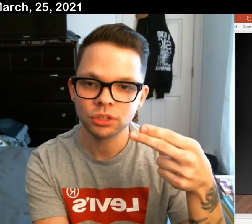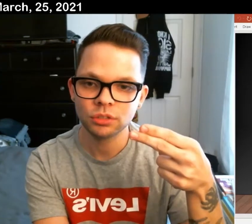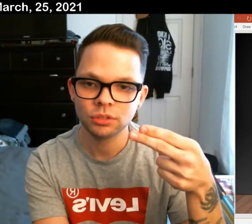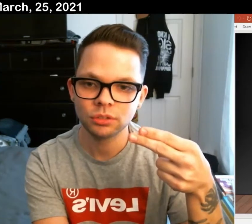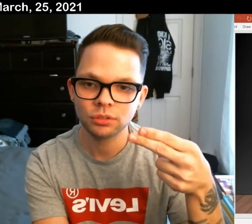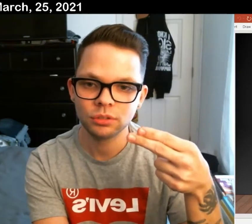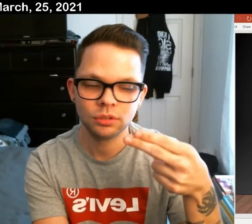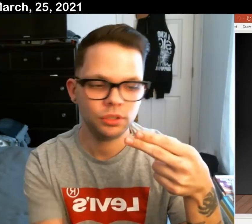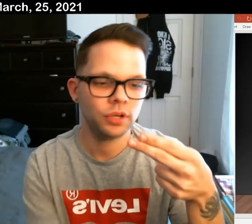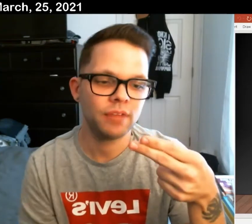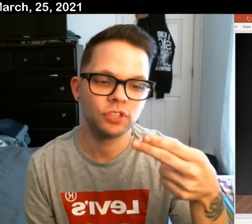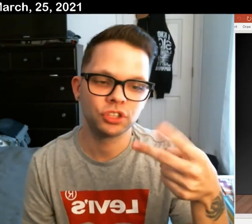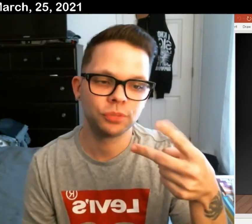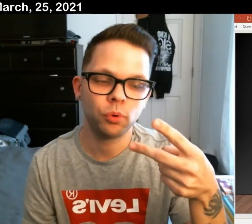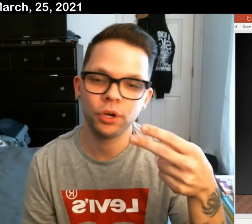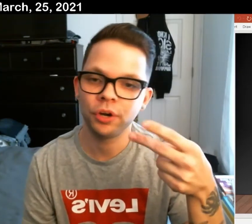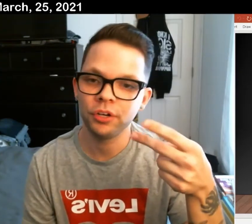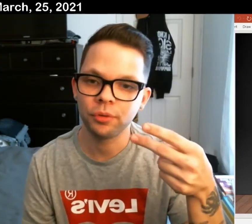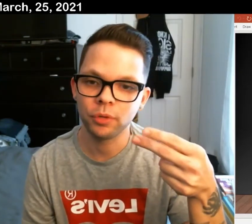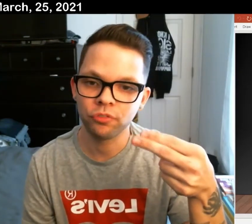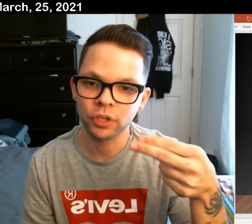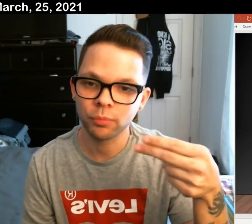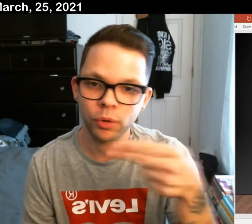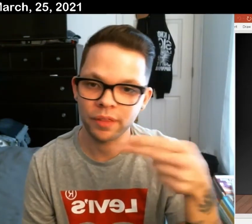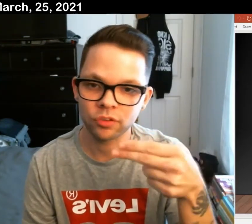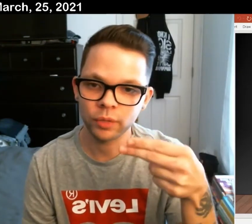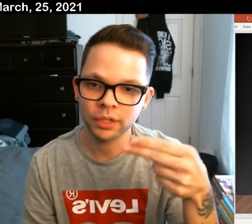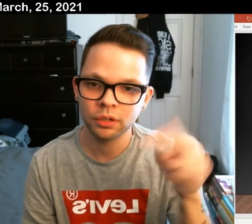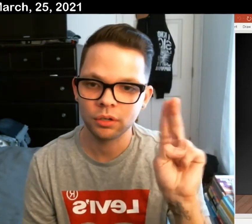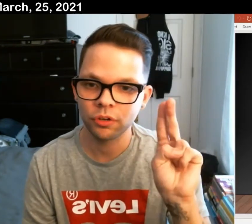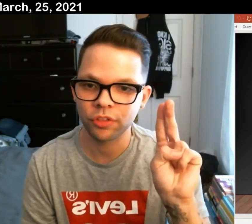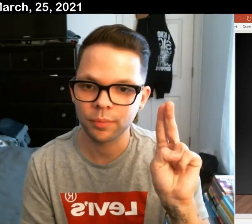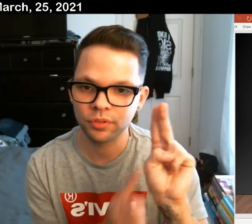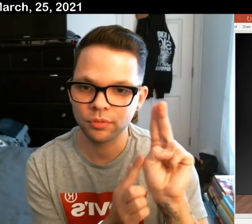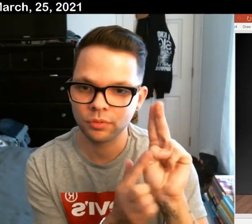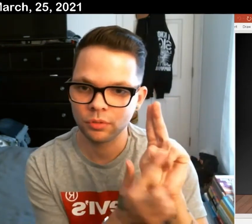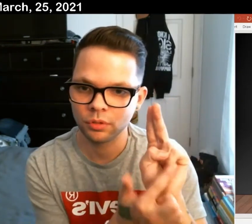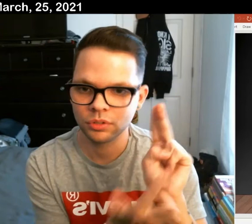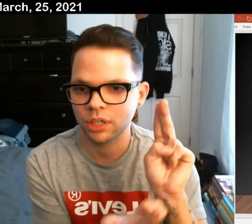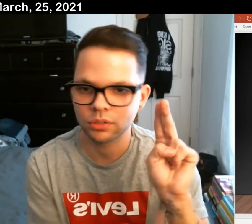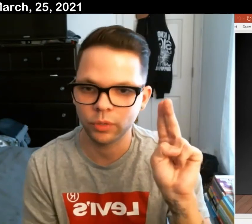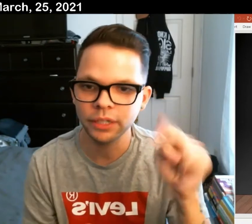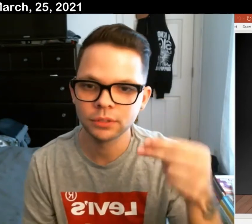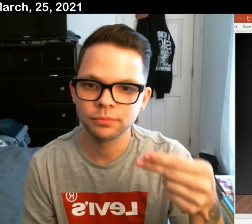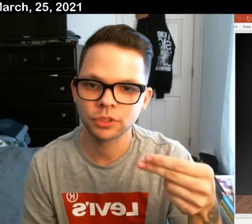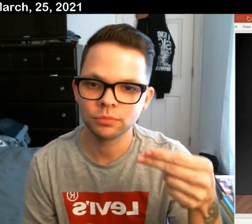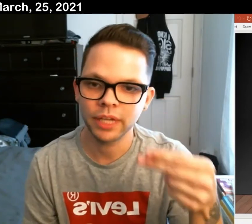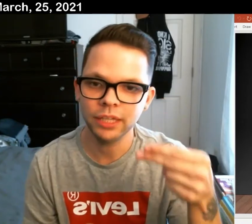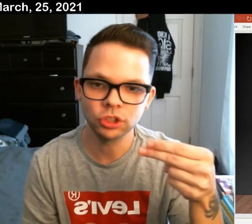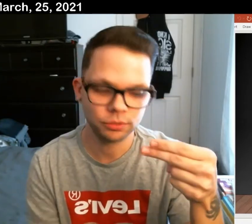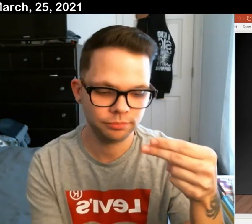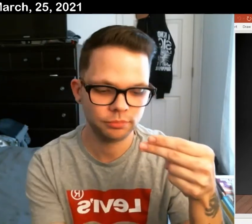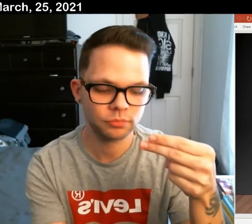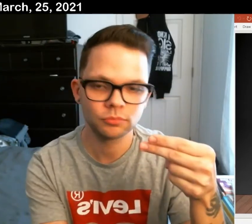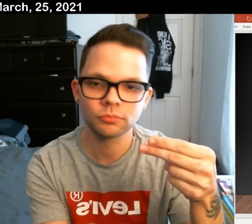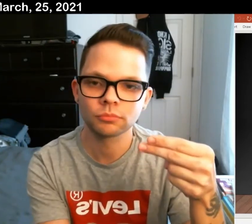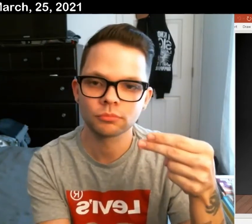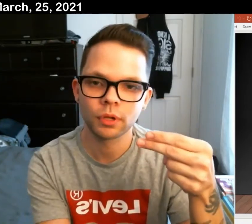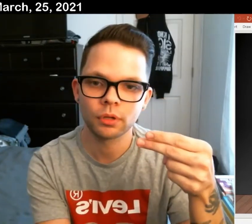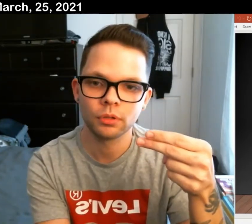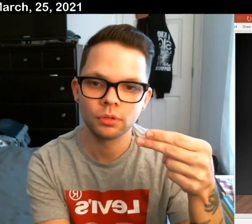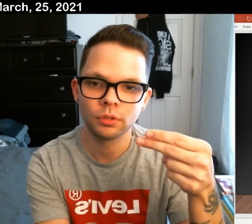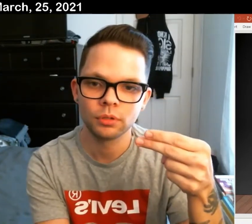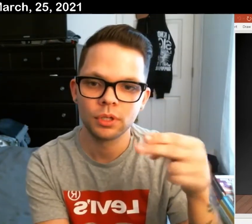H. You'll have just your pointer and your middle finger pointing this way. Your thumb is tucked away. So H.